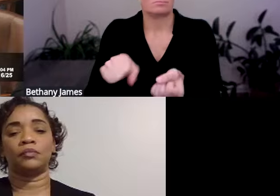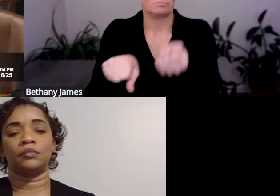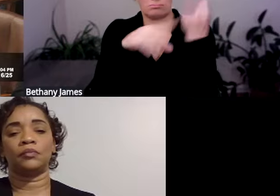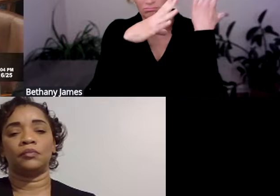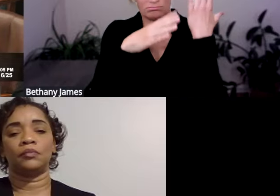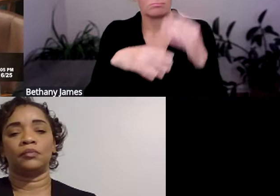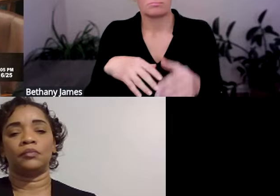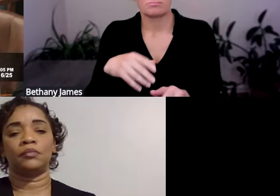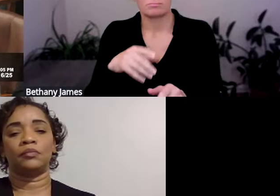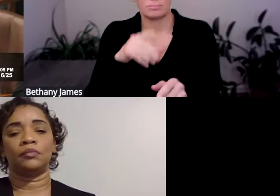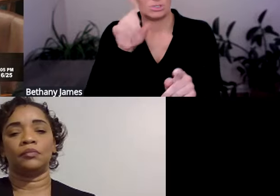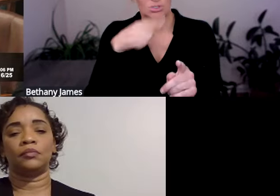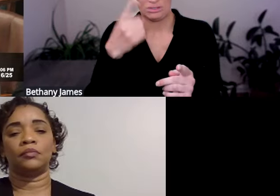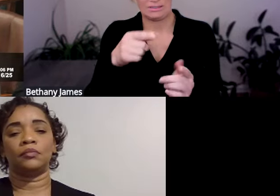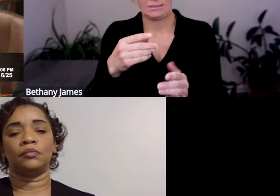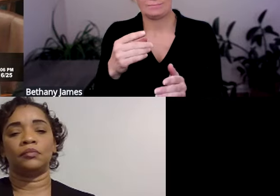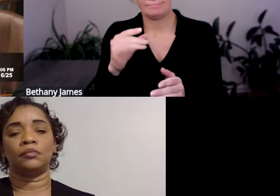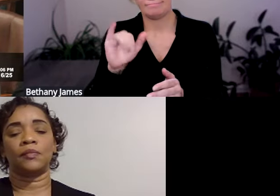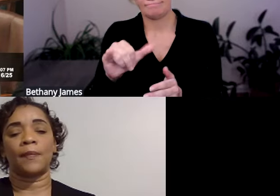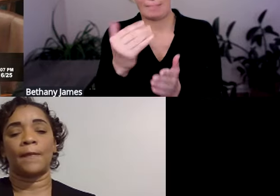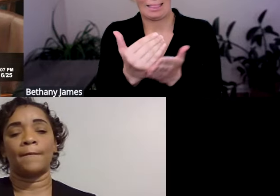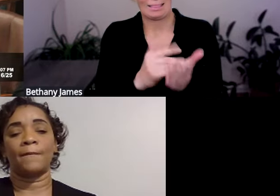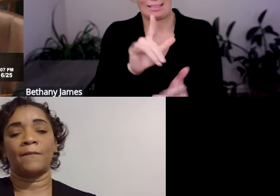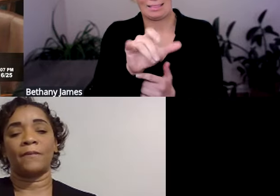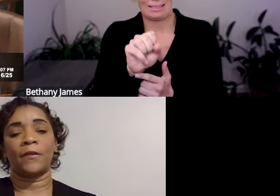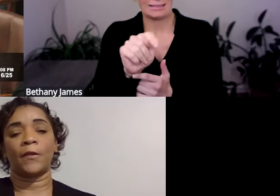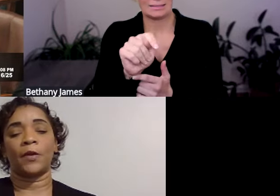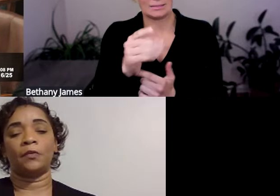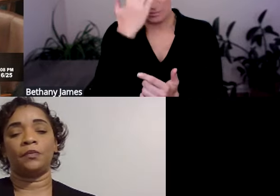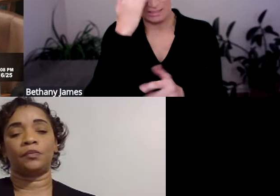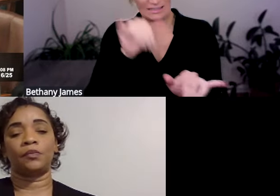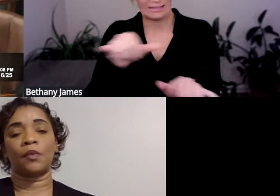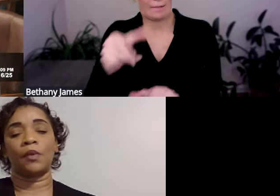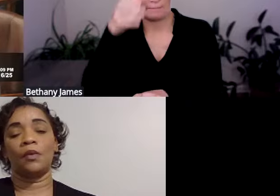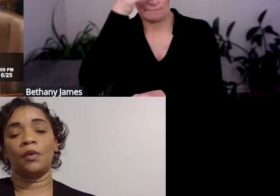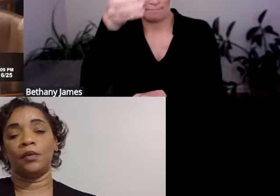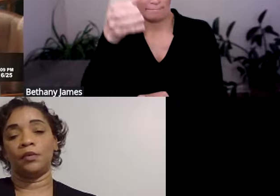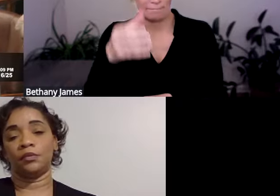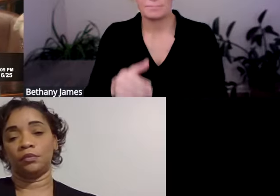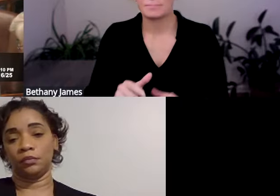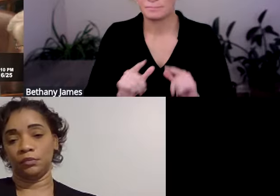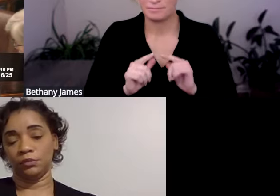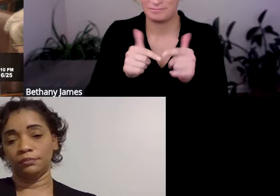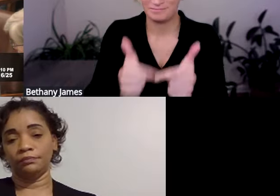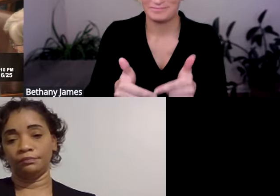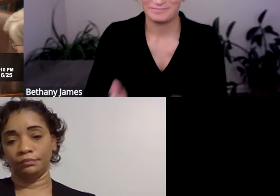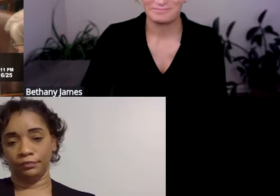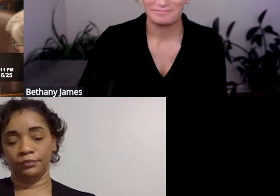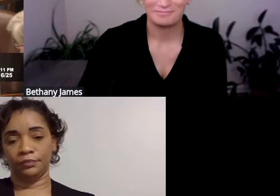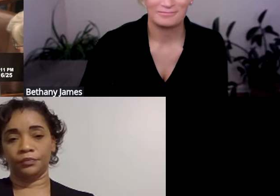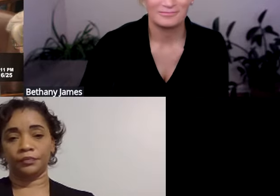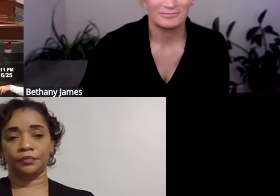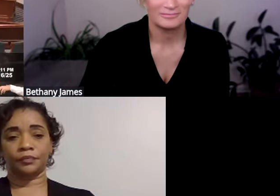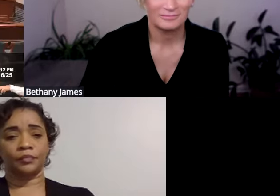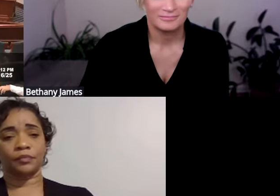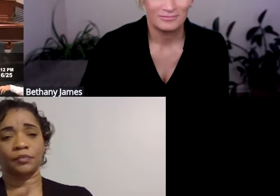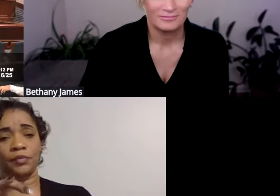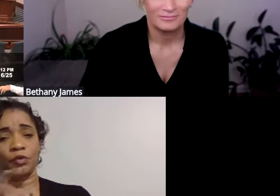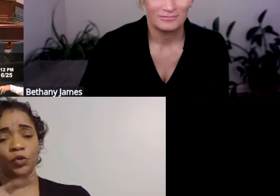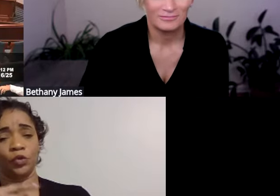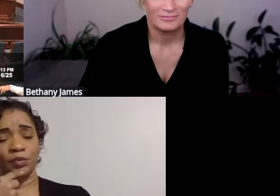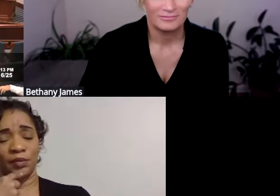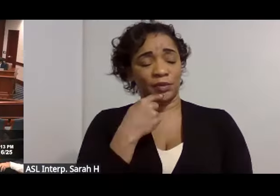conveys to the voter or to, Could you just say maintaining eligibility for